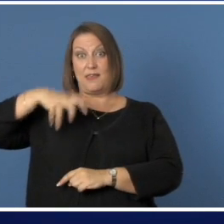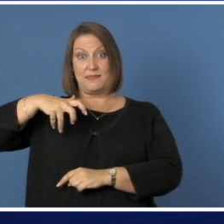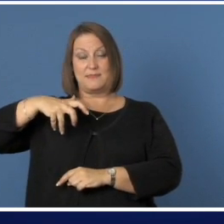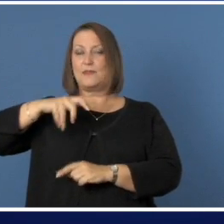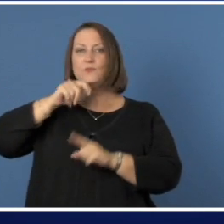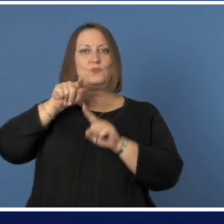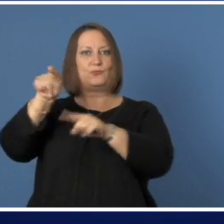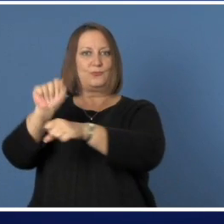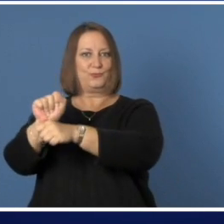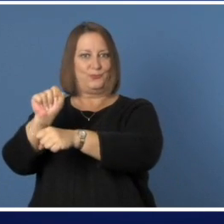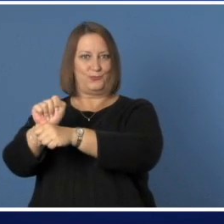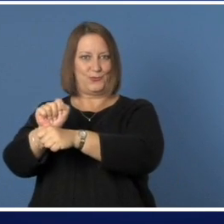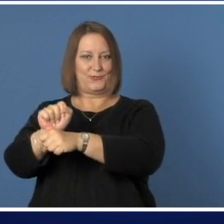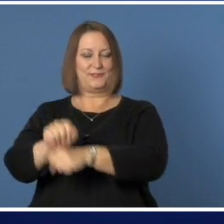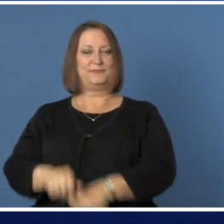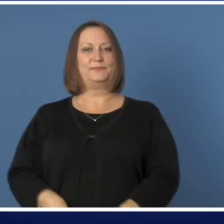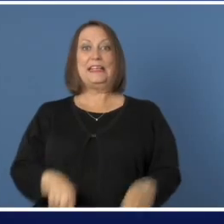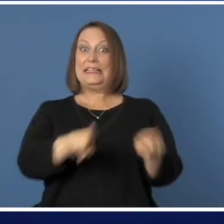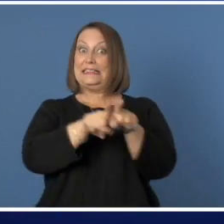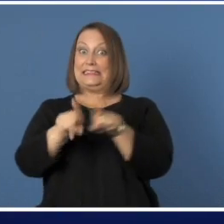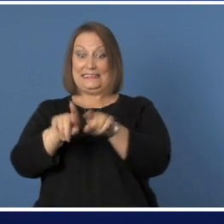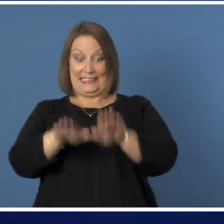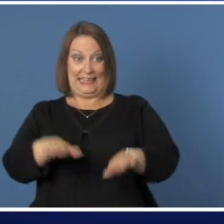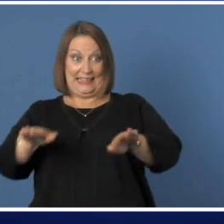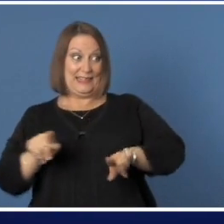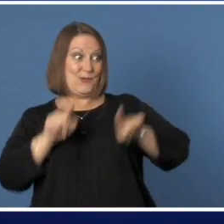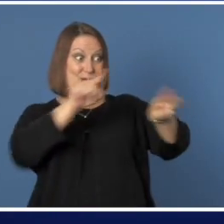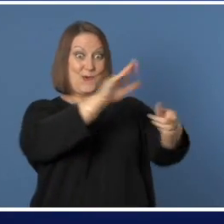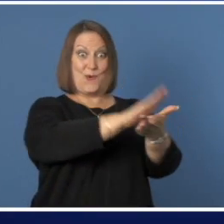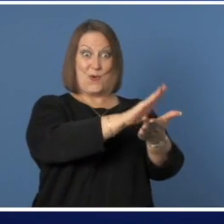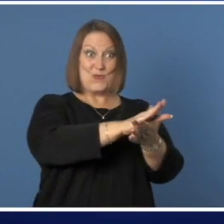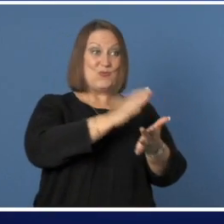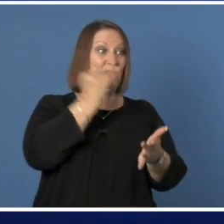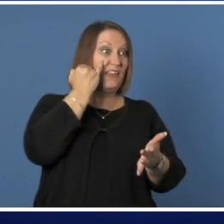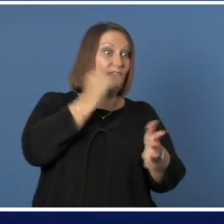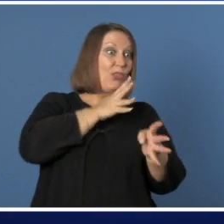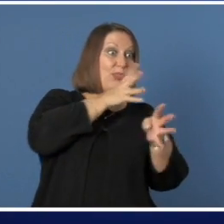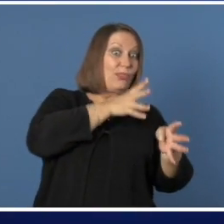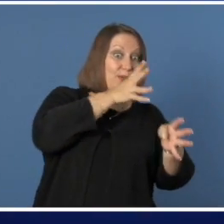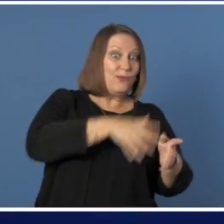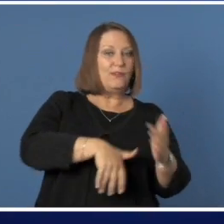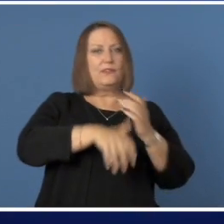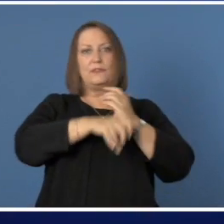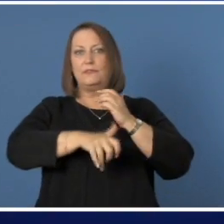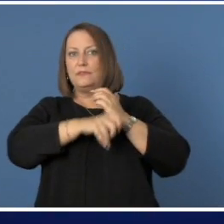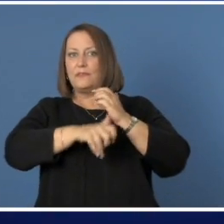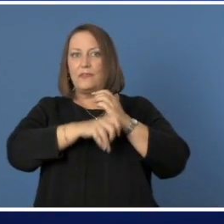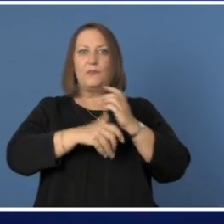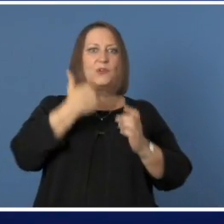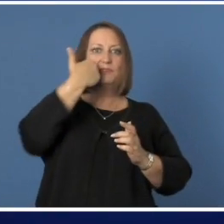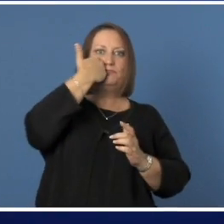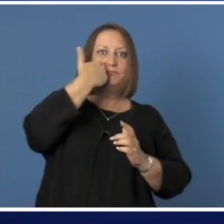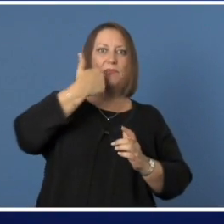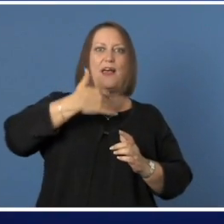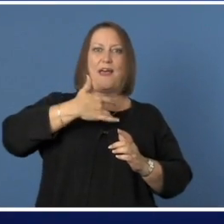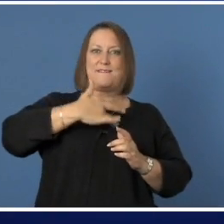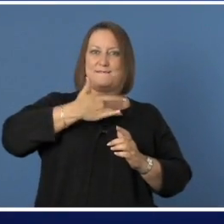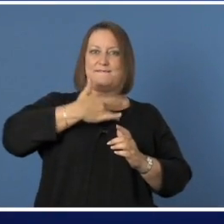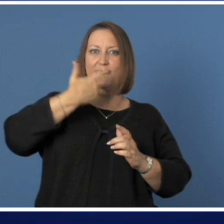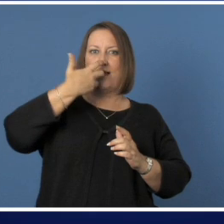diarrhea, or are running a fever Don't send your child to school if he or she has these